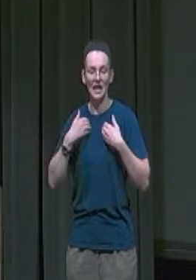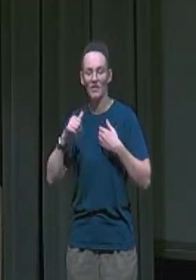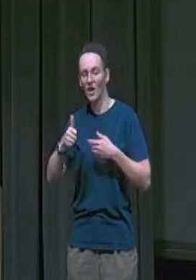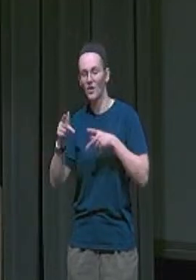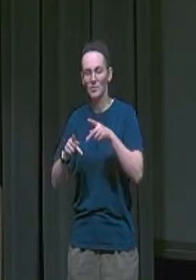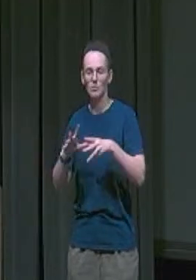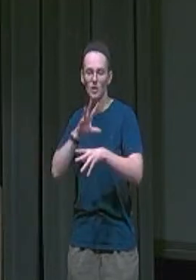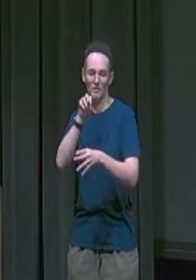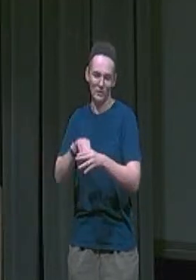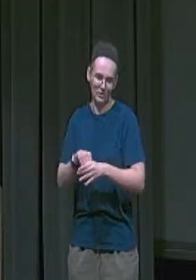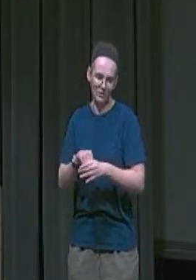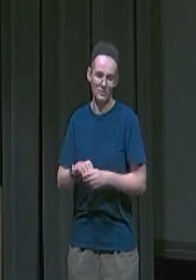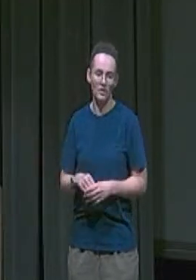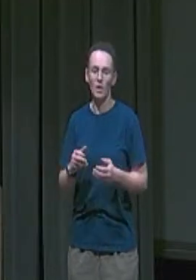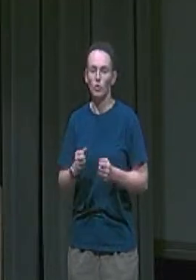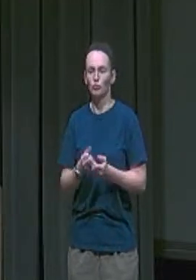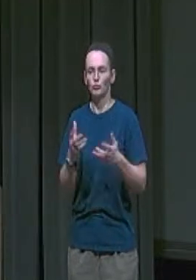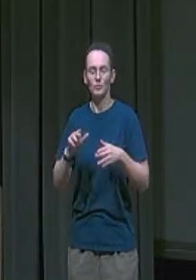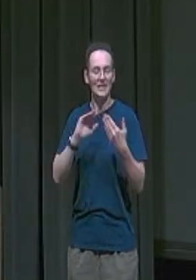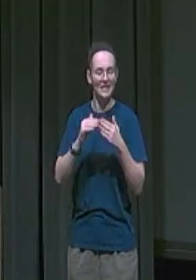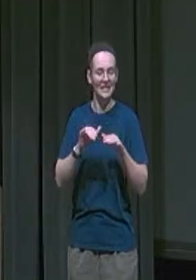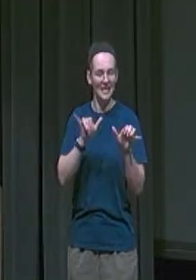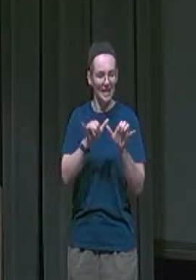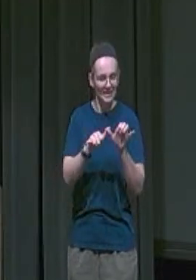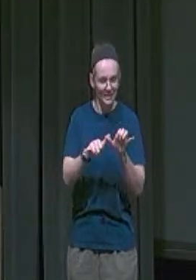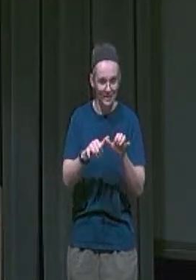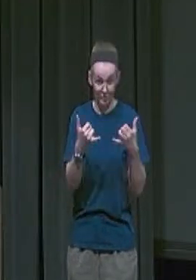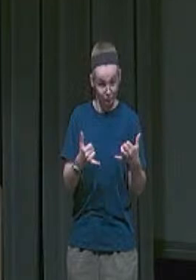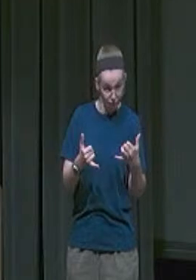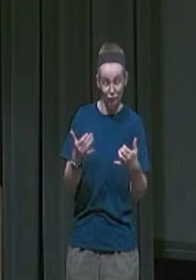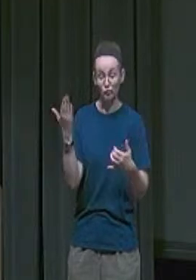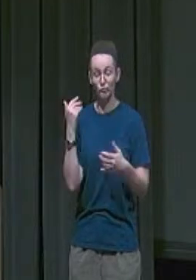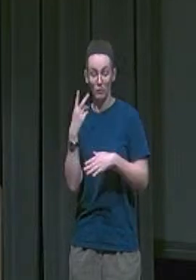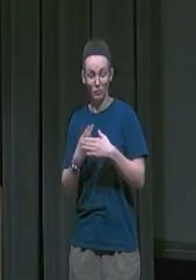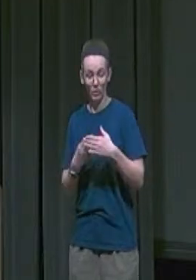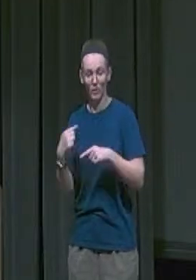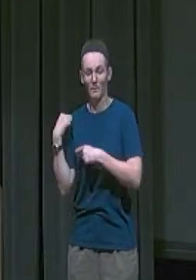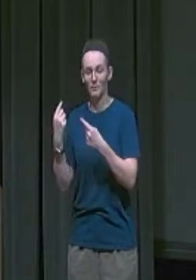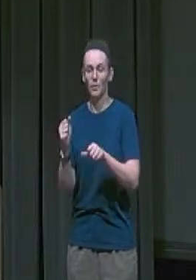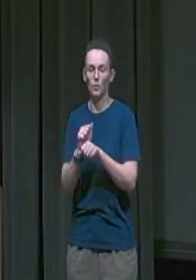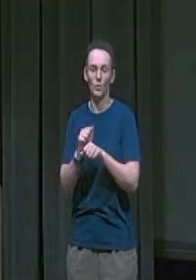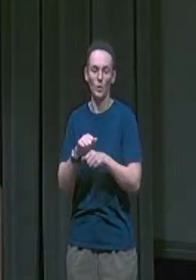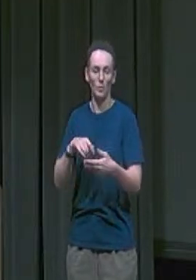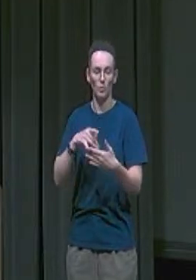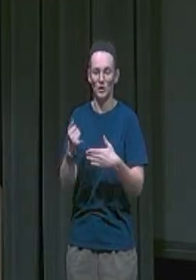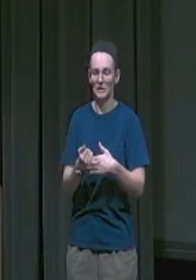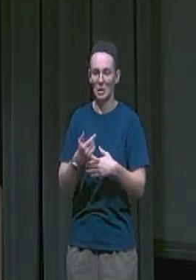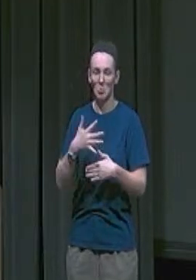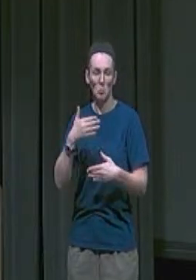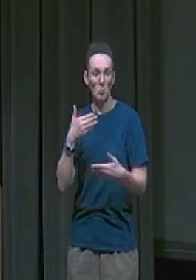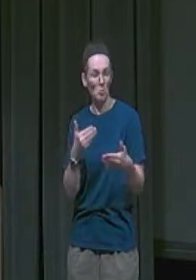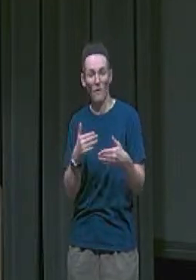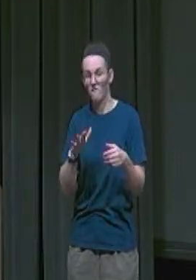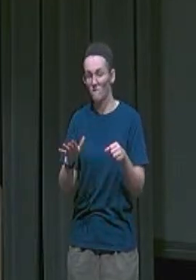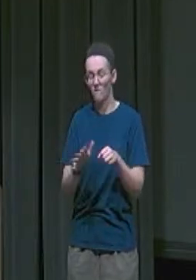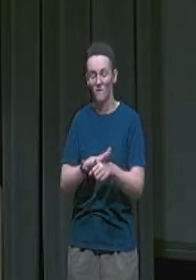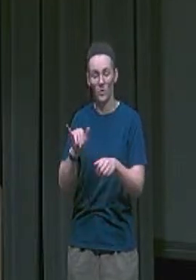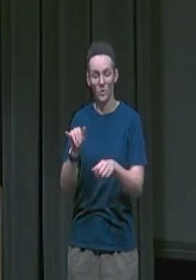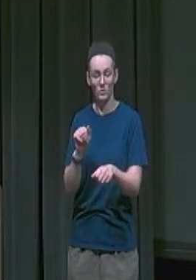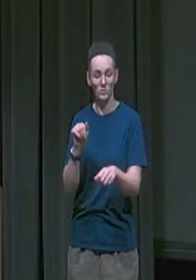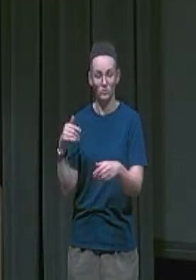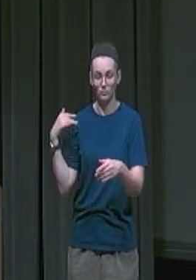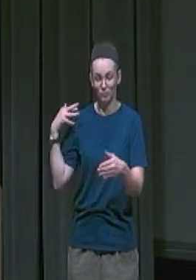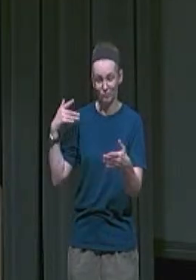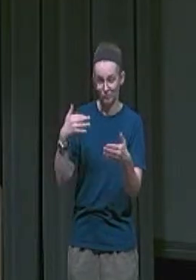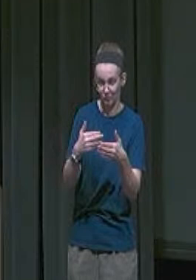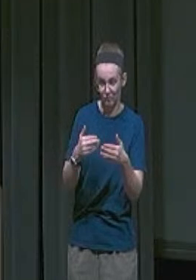number of, I know city engineers, former and current, that have been working on the project almost their entire careers. The idea has been out there for a while,